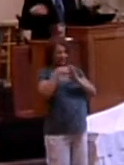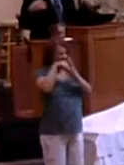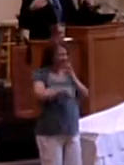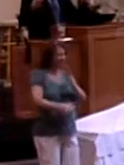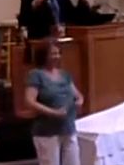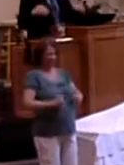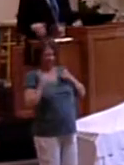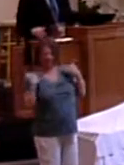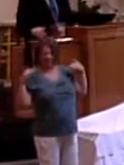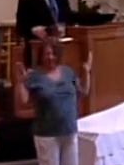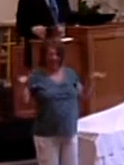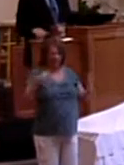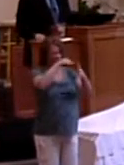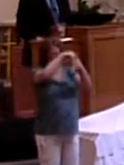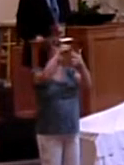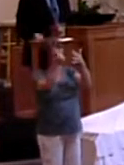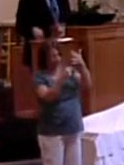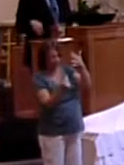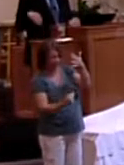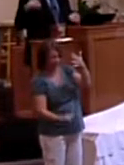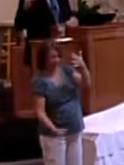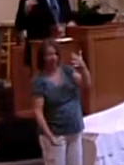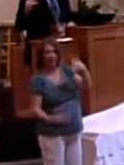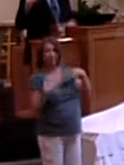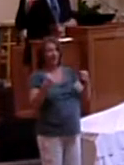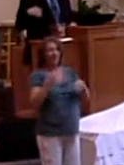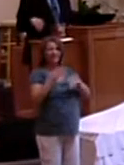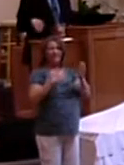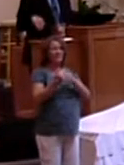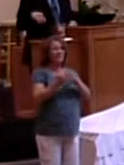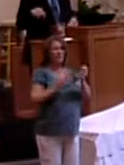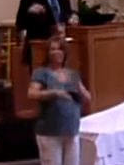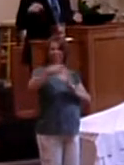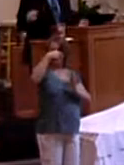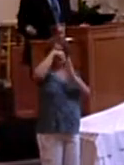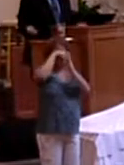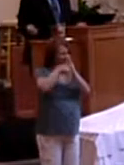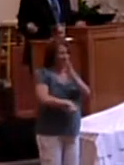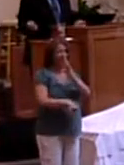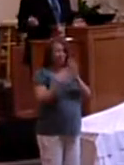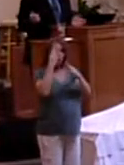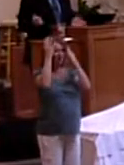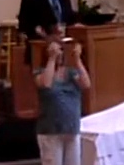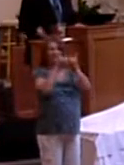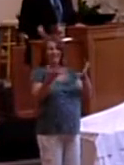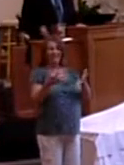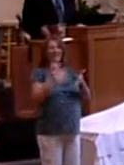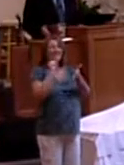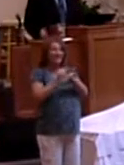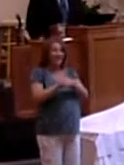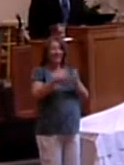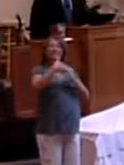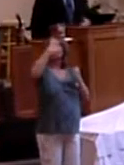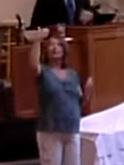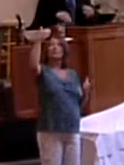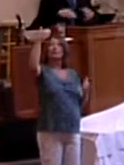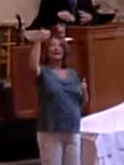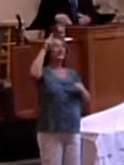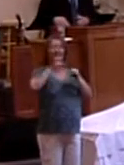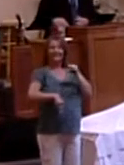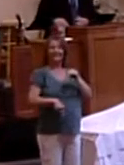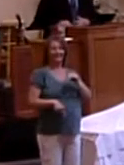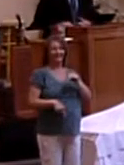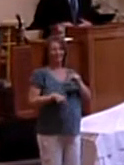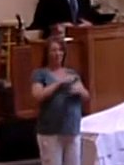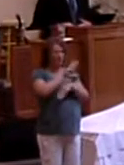nor all of these things, nor powers, height, or depth, or created thing will be able to separate us from the love of God. All of those